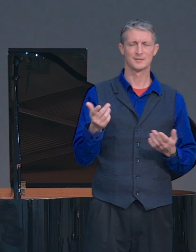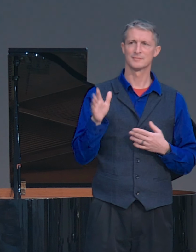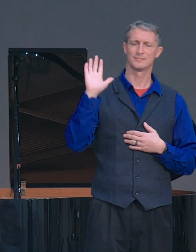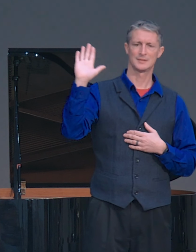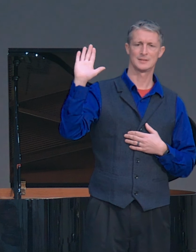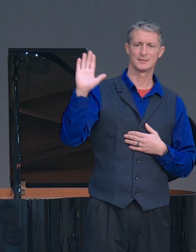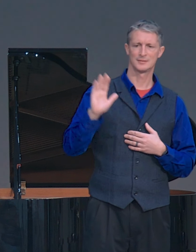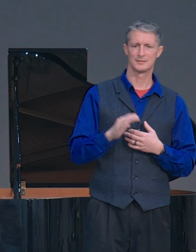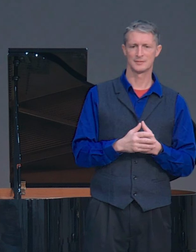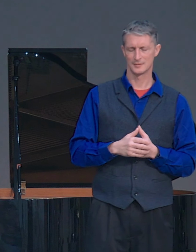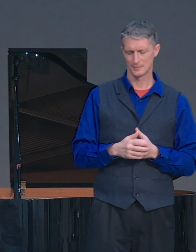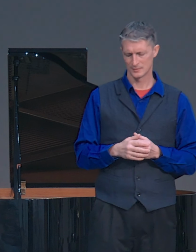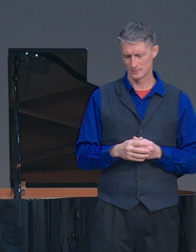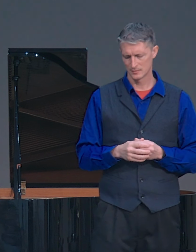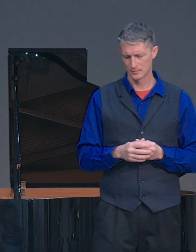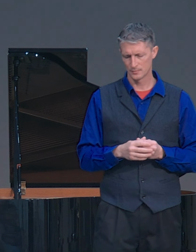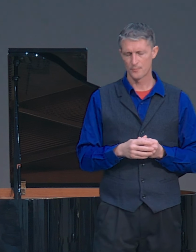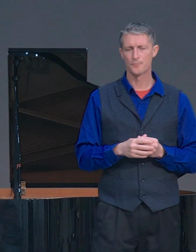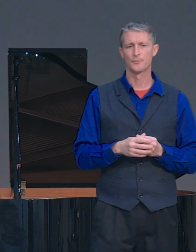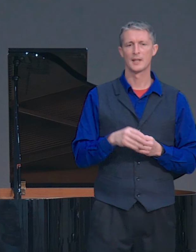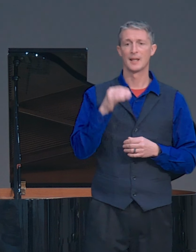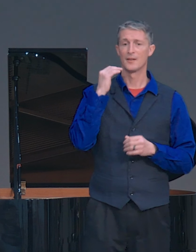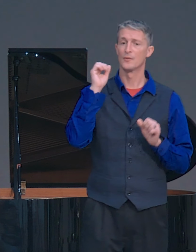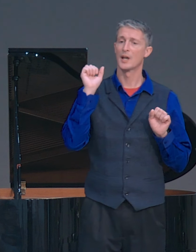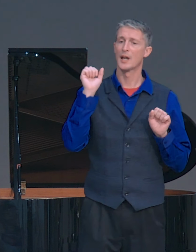But if we would do that, then our pride would begin to diminish.